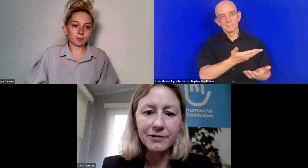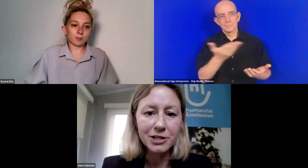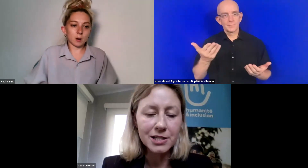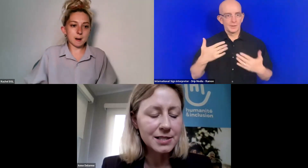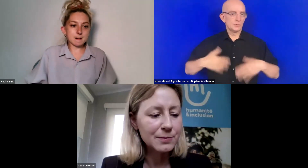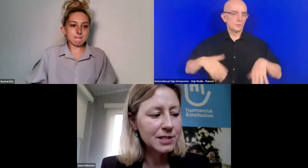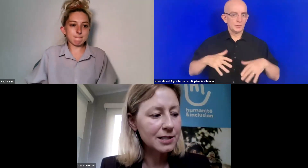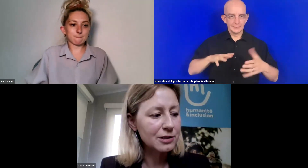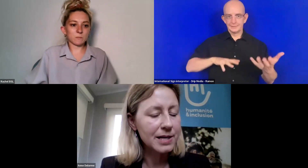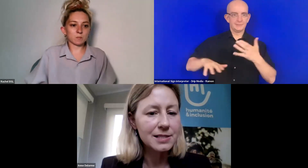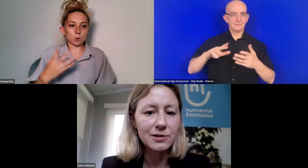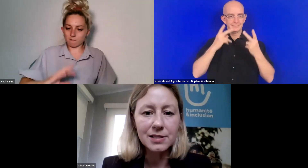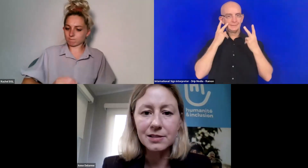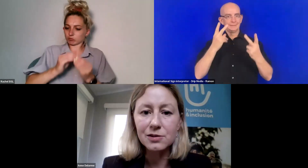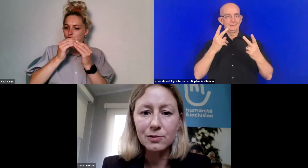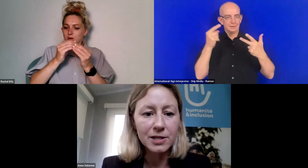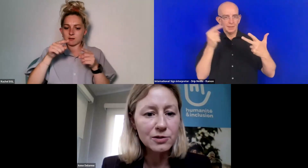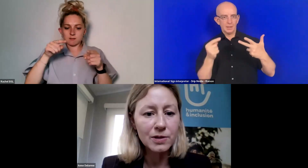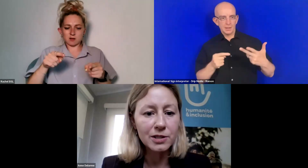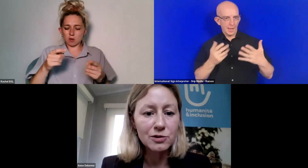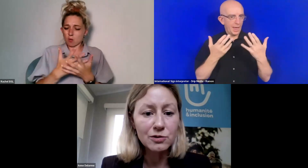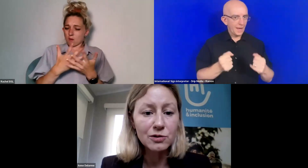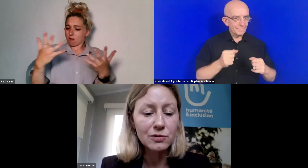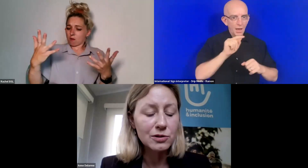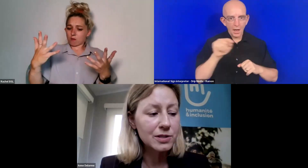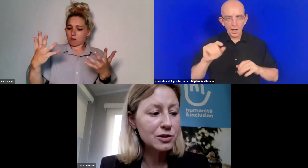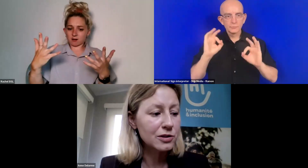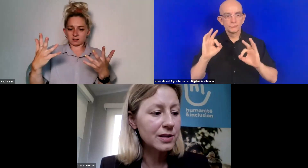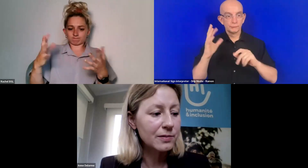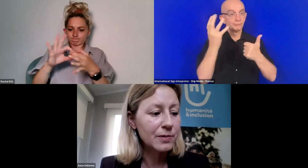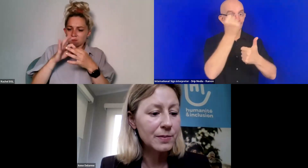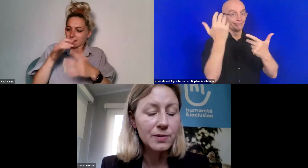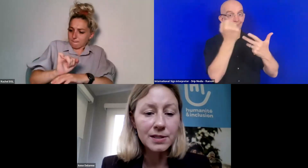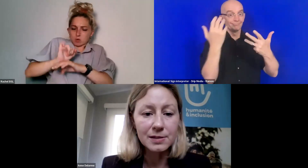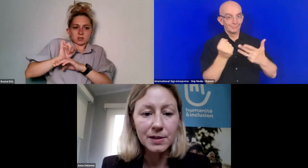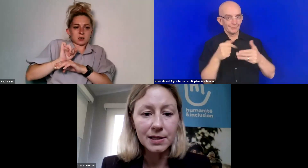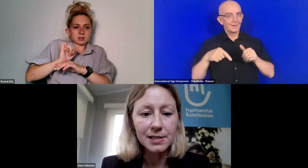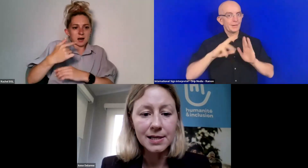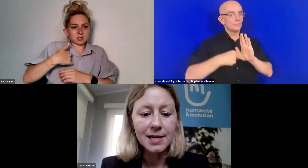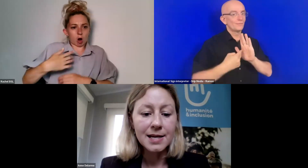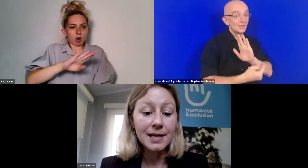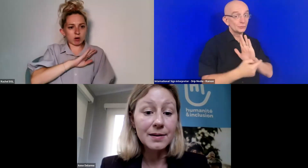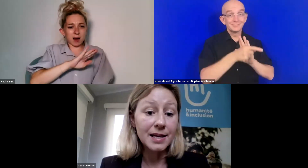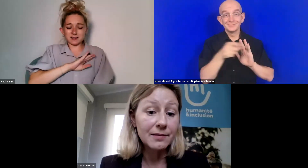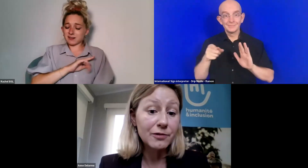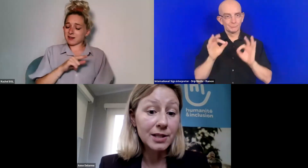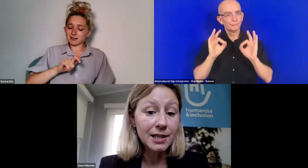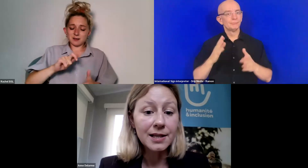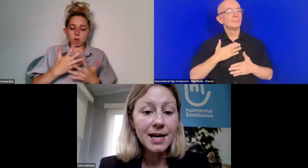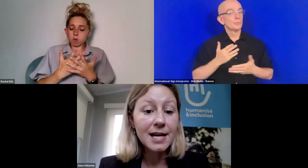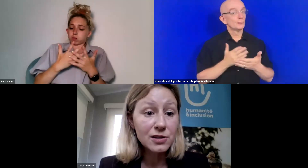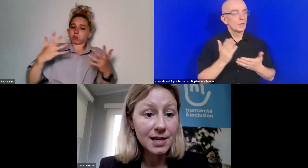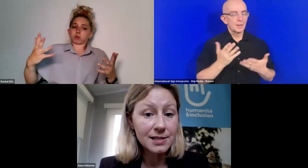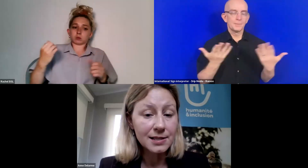various conventions that protect our rights, there's still so much work to do to ensure that women with disabilities can